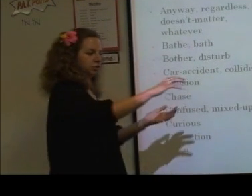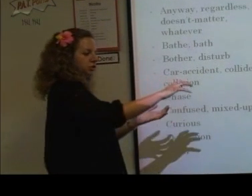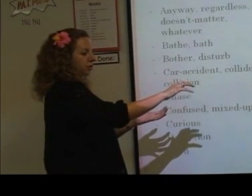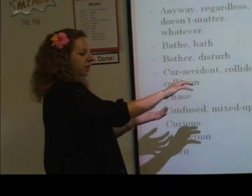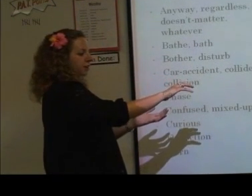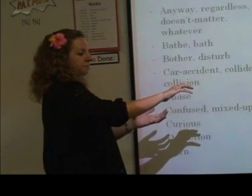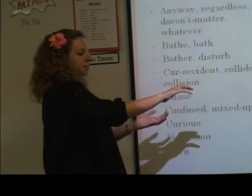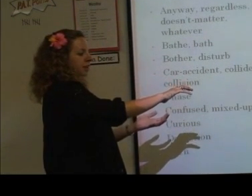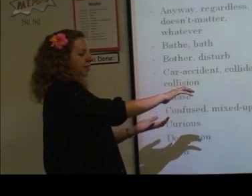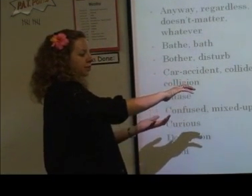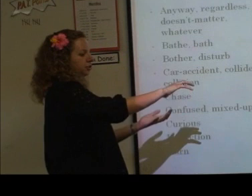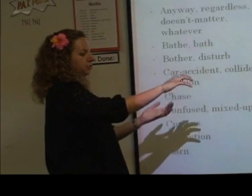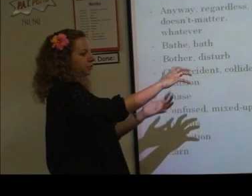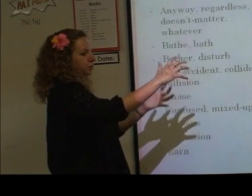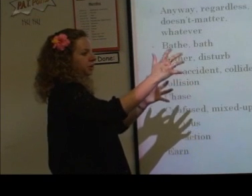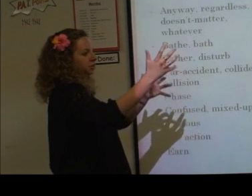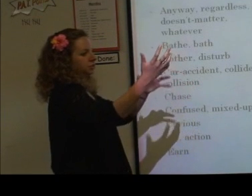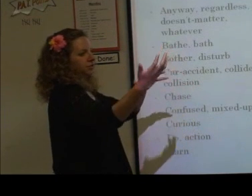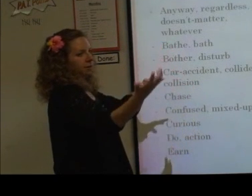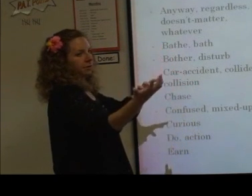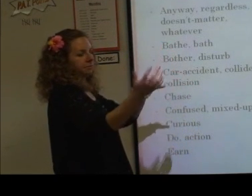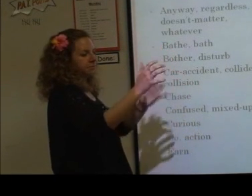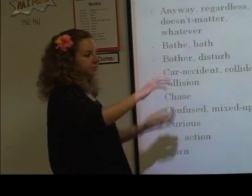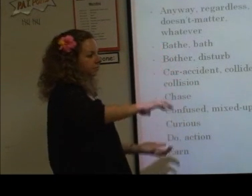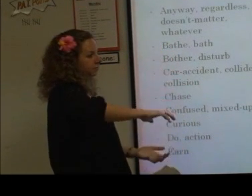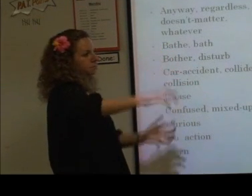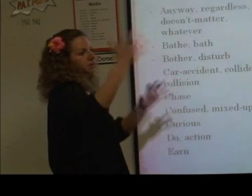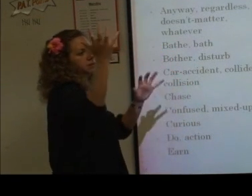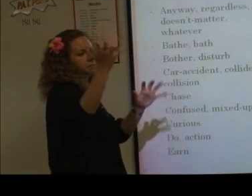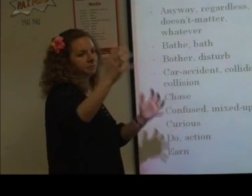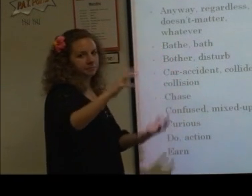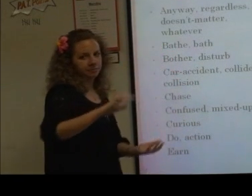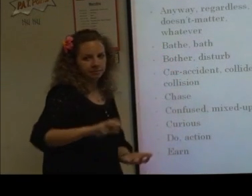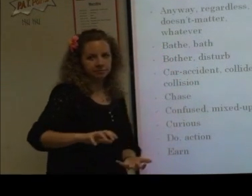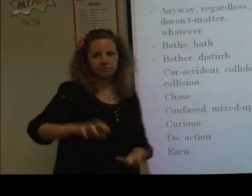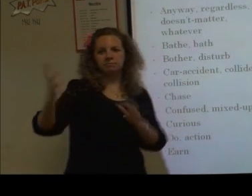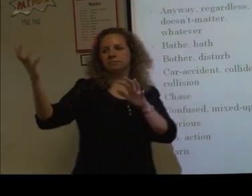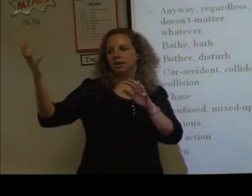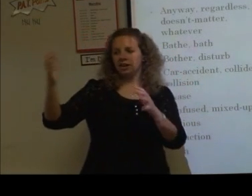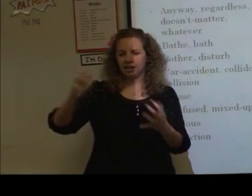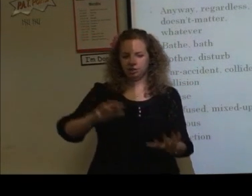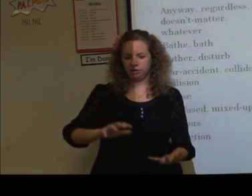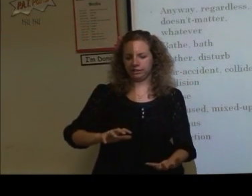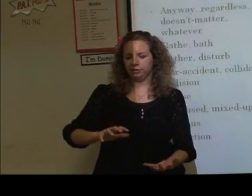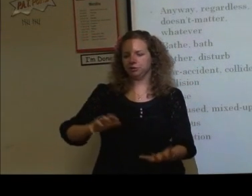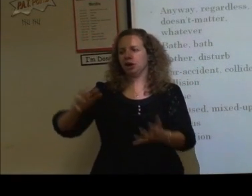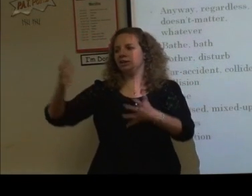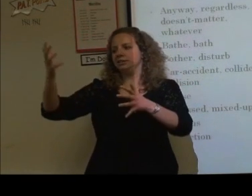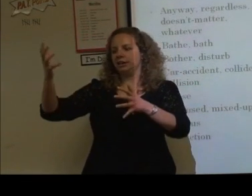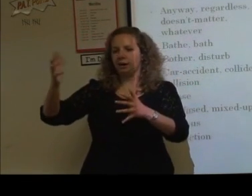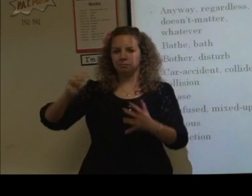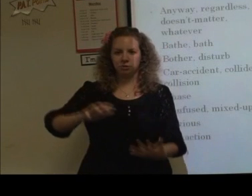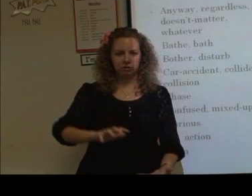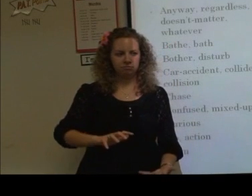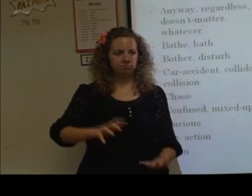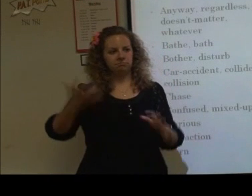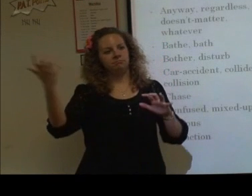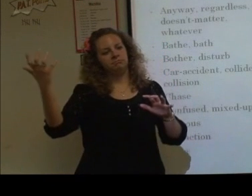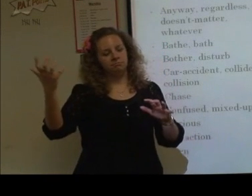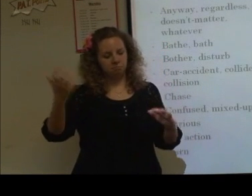Just go here and then just flip your hands over that way. Messed up. And I kind of do like a little toss like up too.